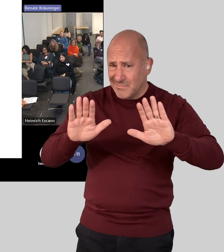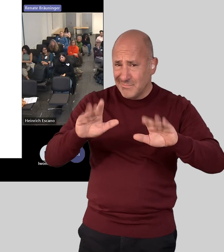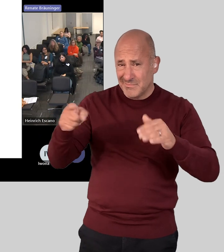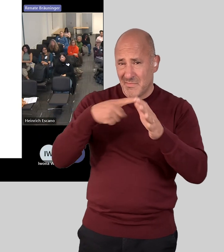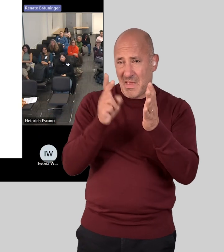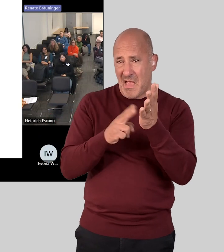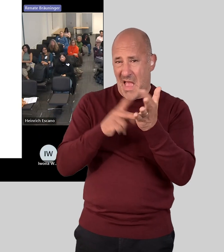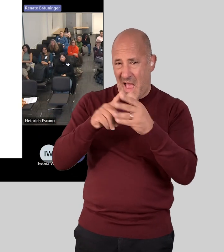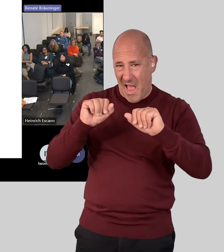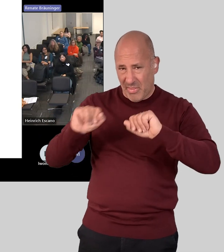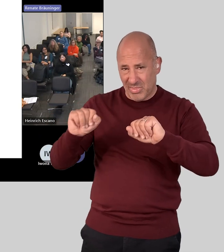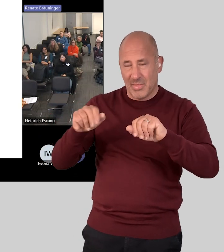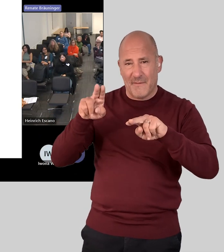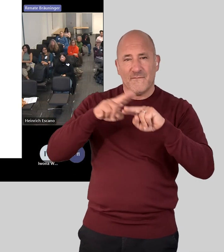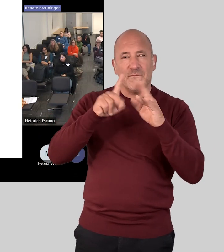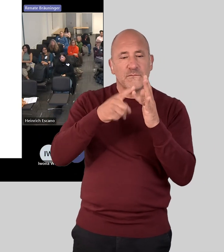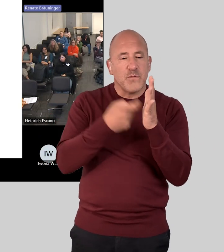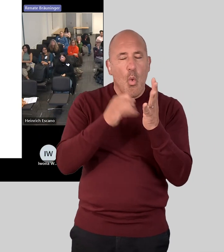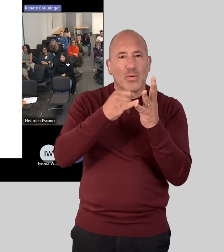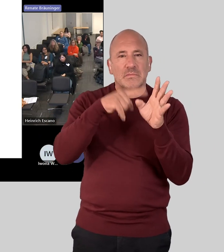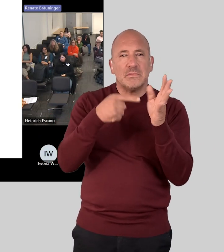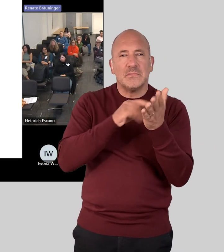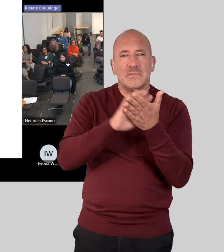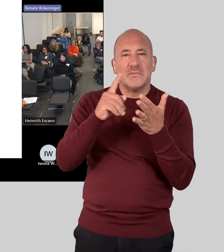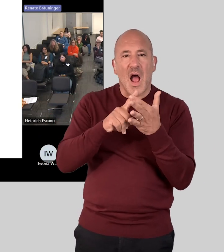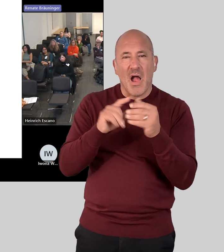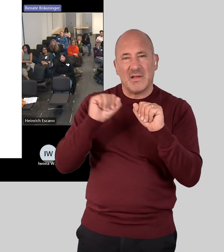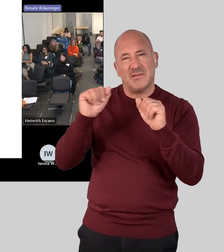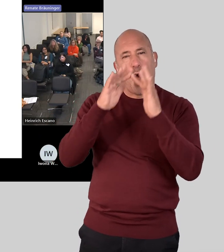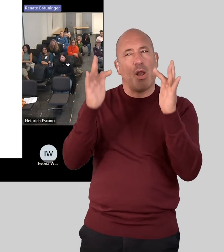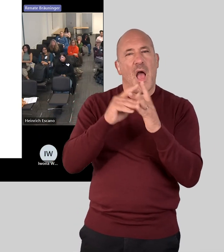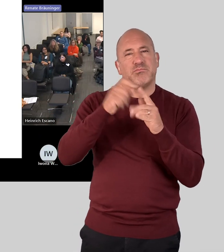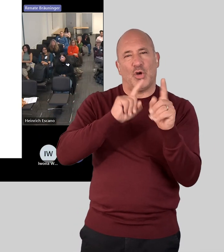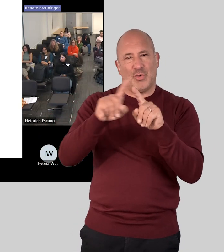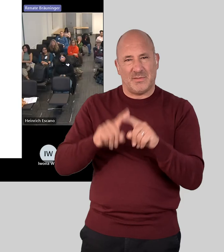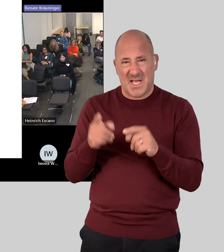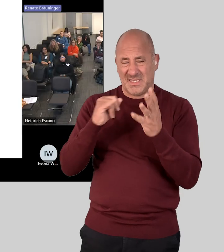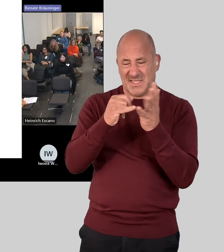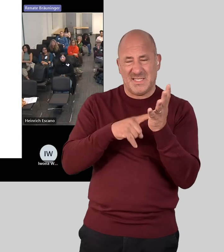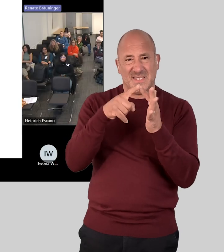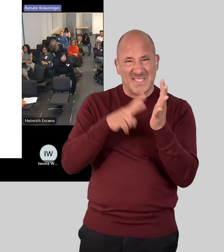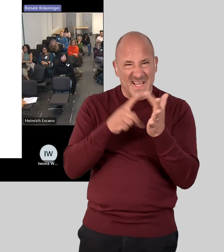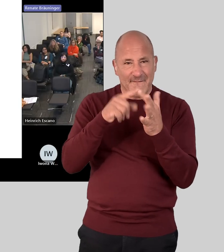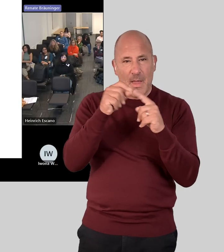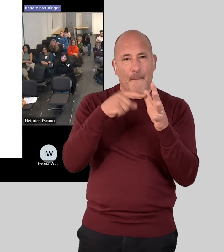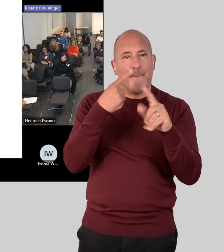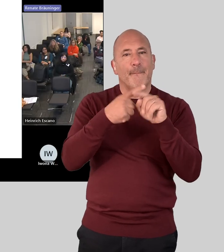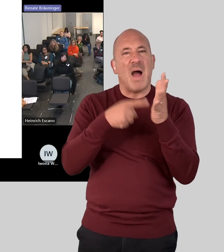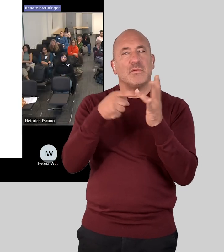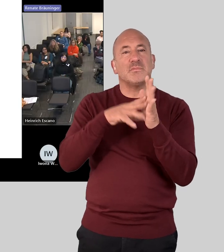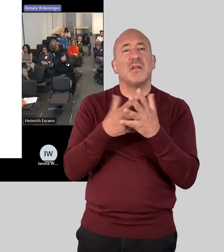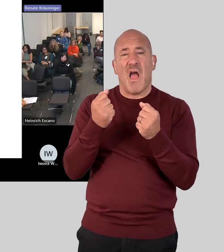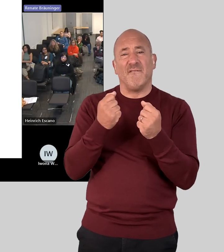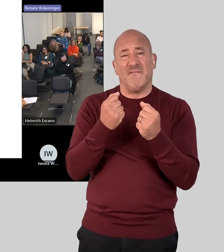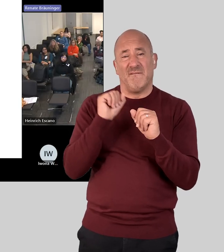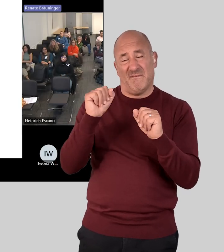Ramsey Birds therefore still regards the Kersmacher, Forsyth with his various online projects, and Steve Paxton, who